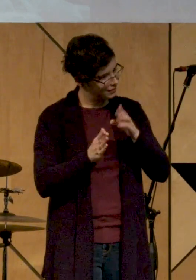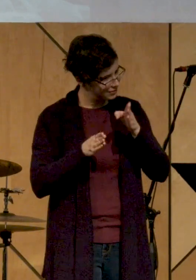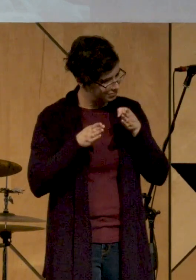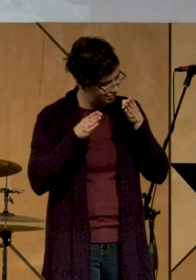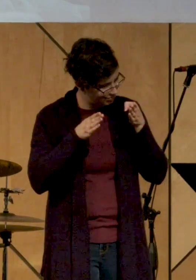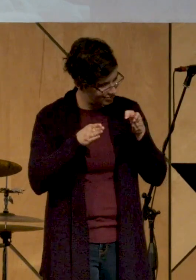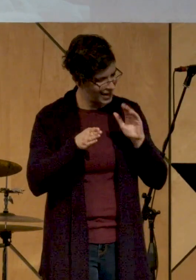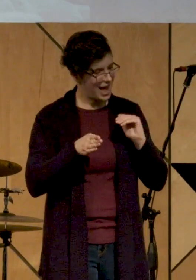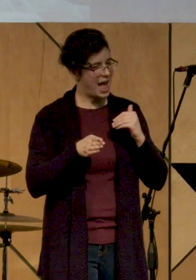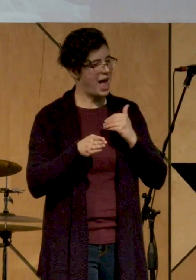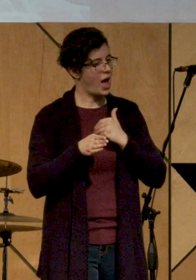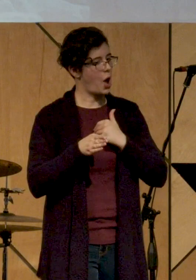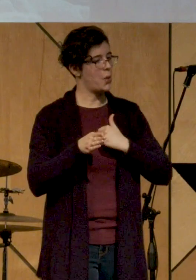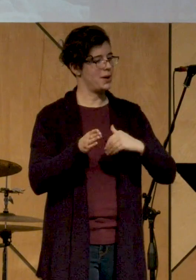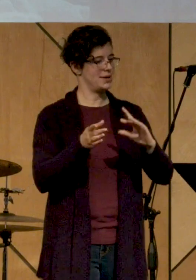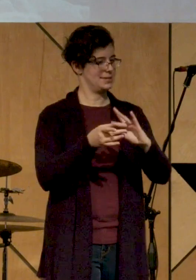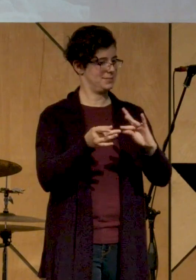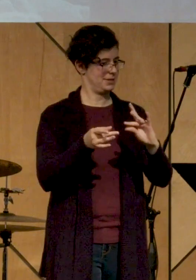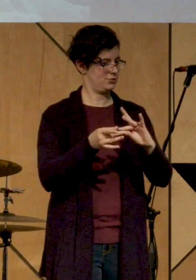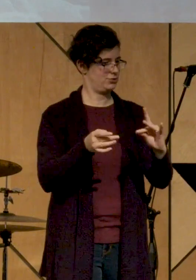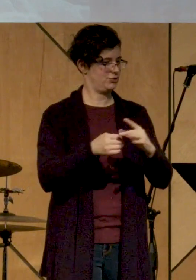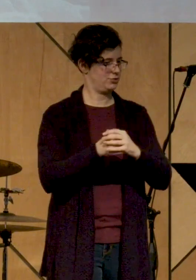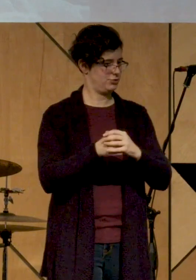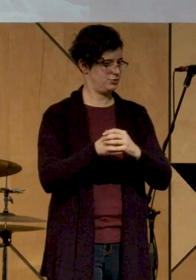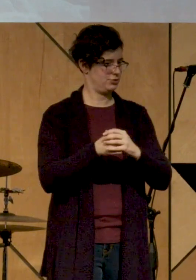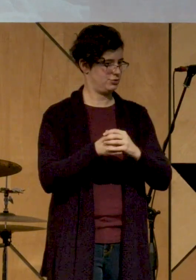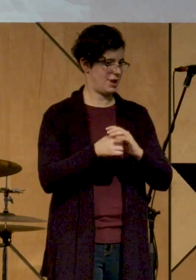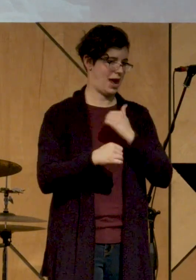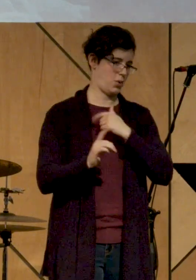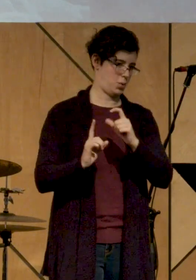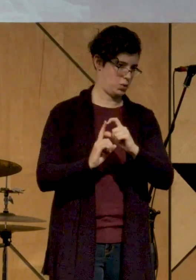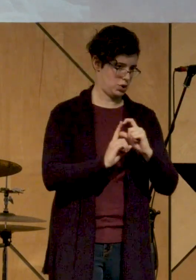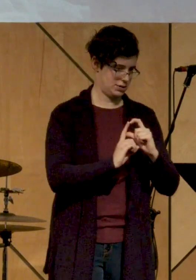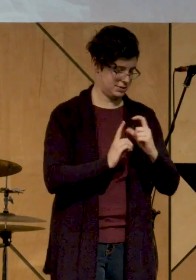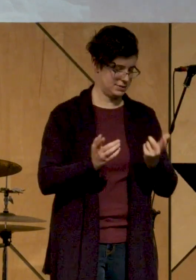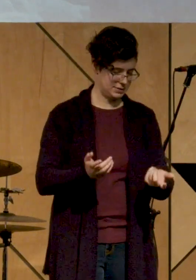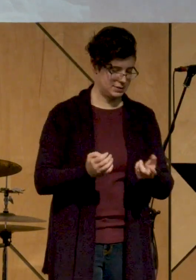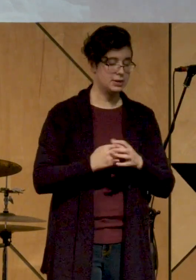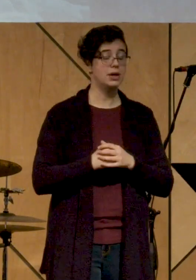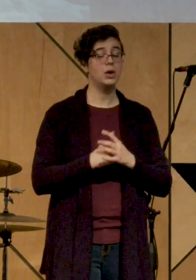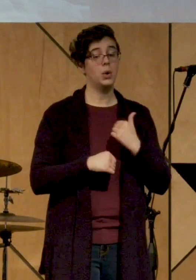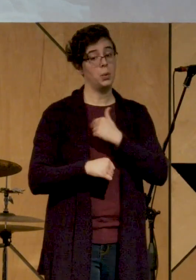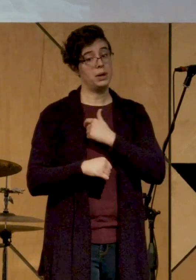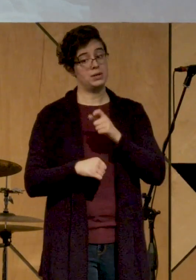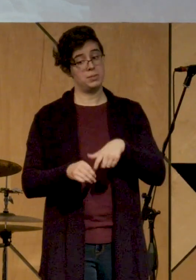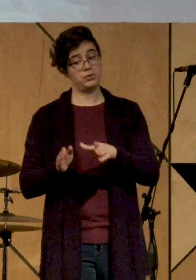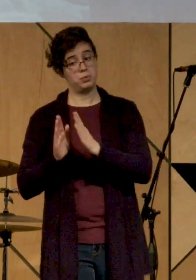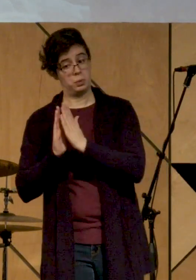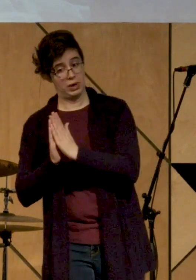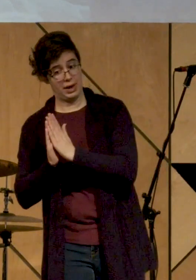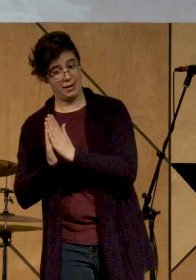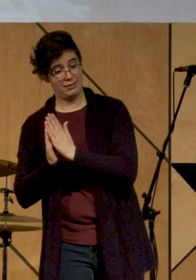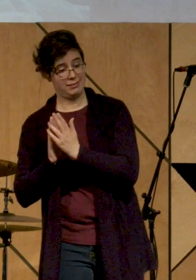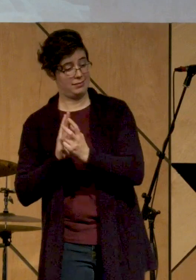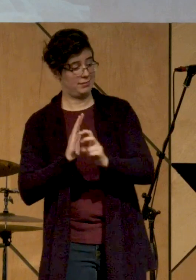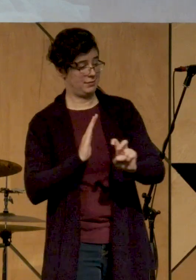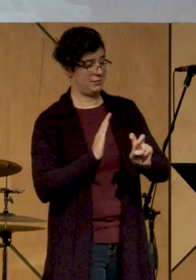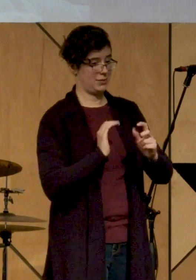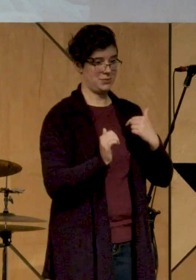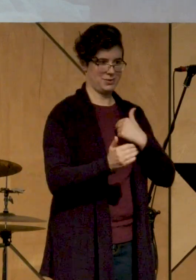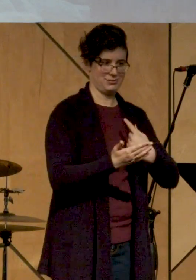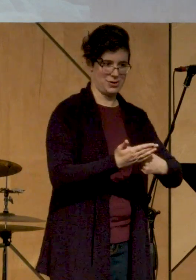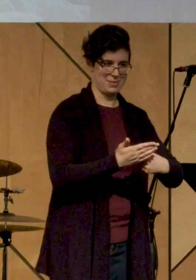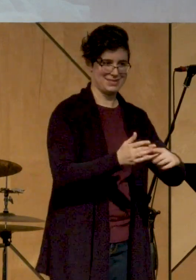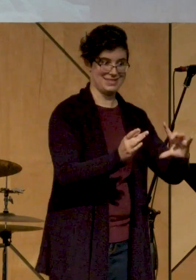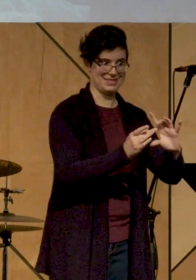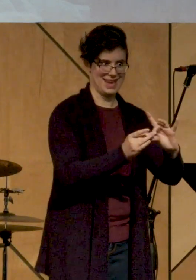on our speech, on what we say. So we're to pray and to say.